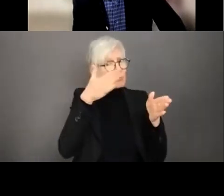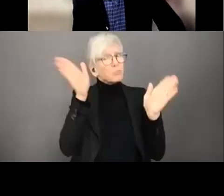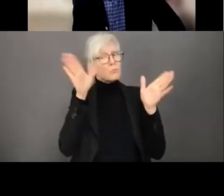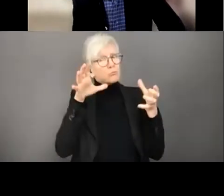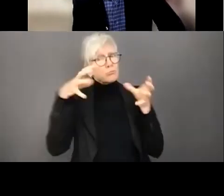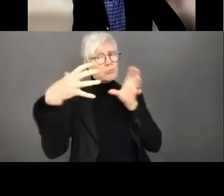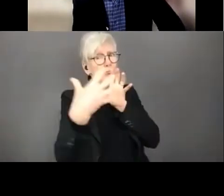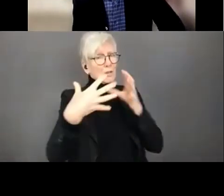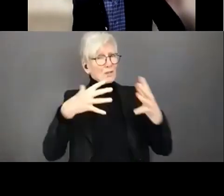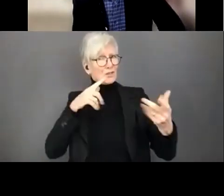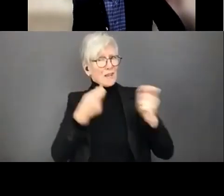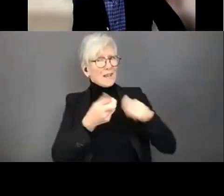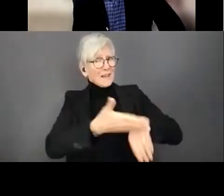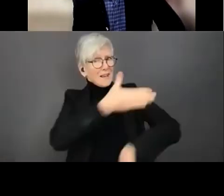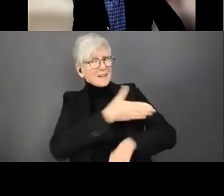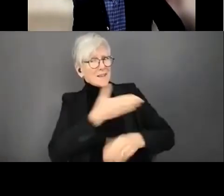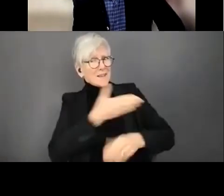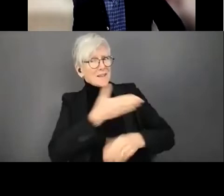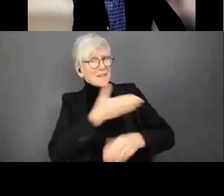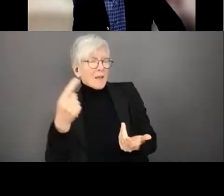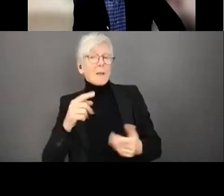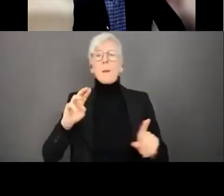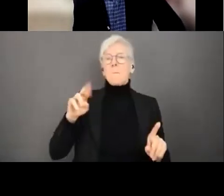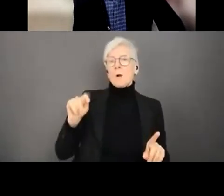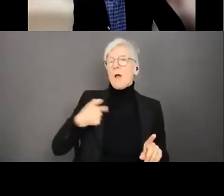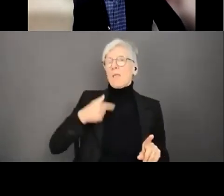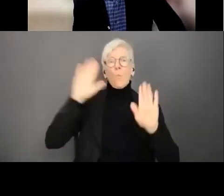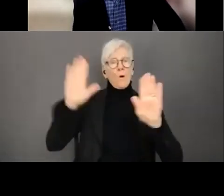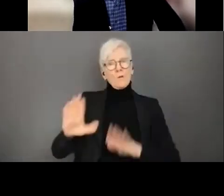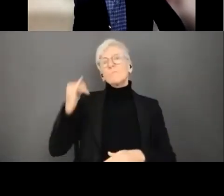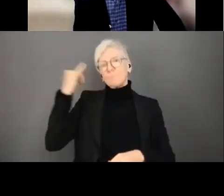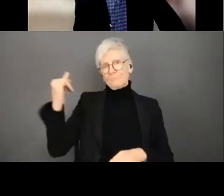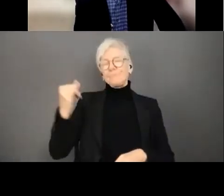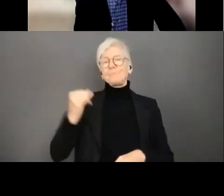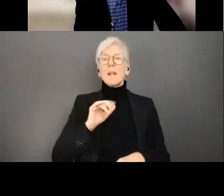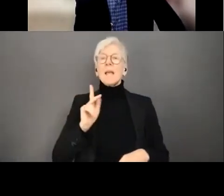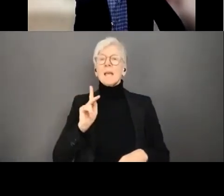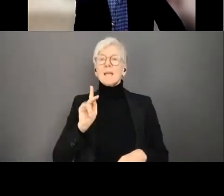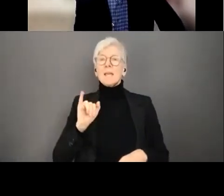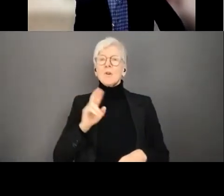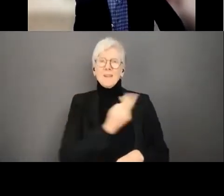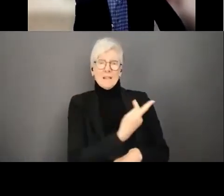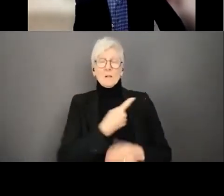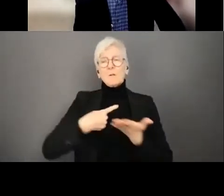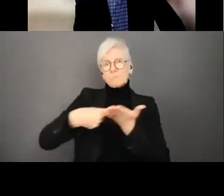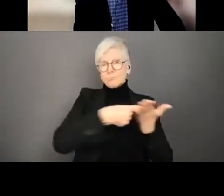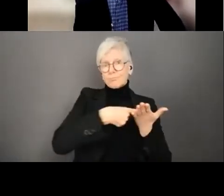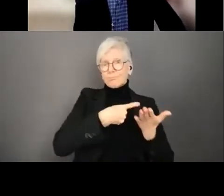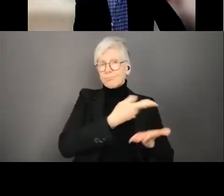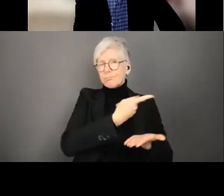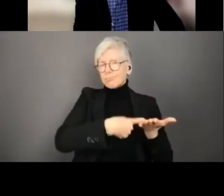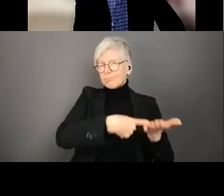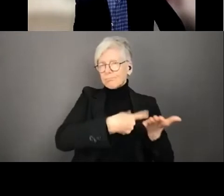idea. And in fact, it's part of what Kieran and I discussed when we were thinking about some of the projects that we could do